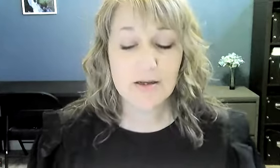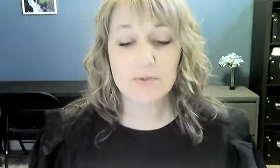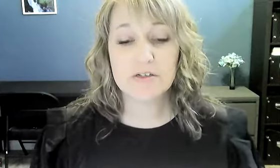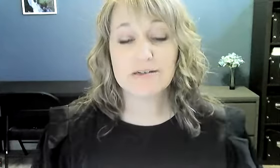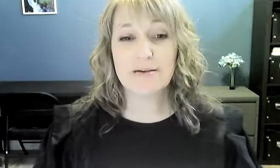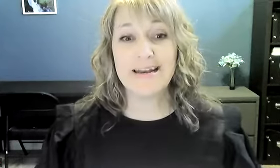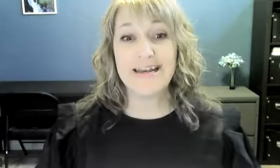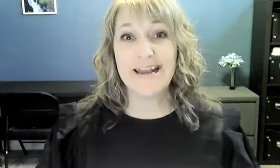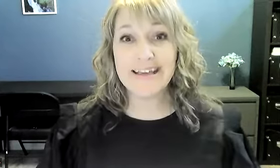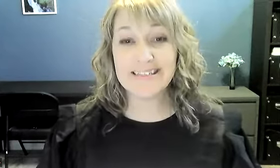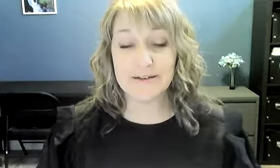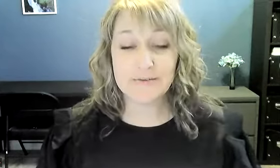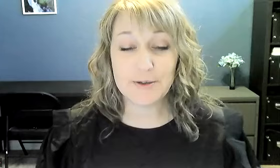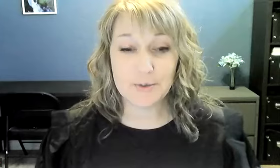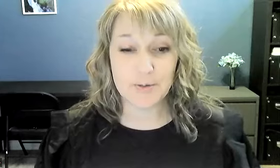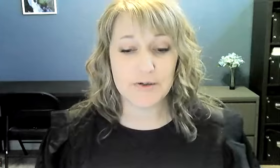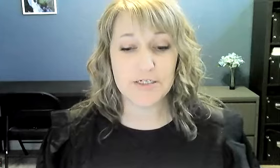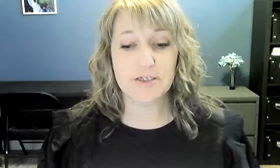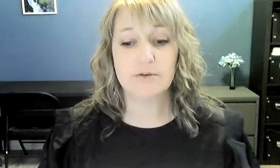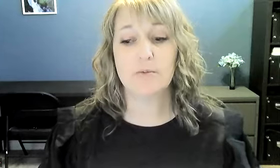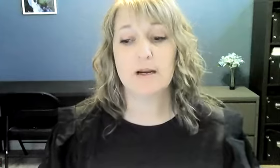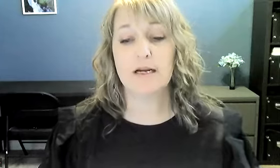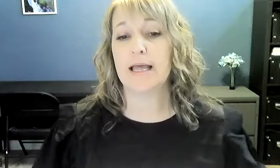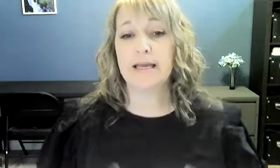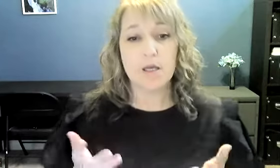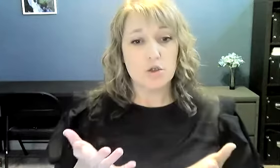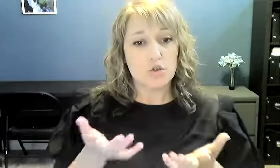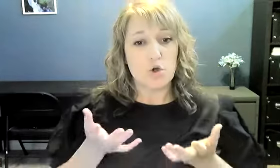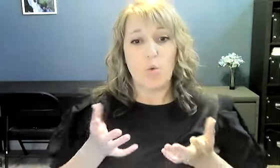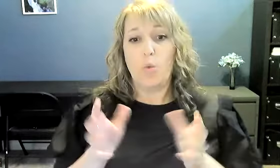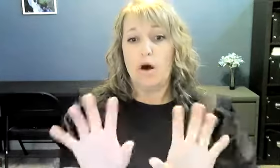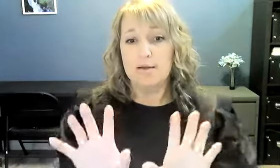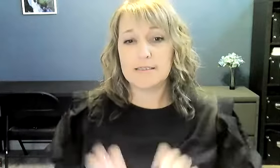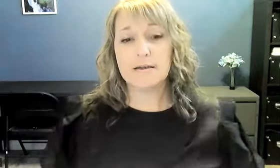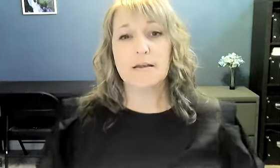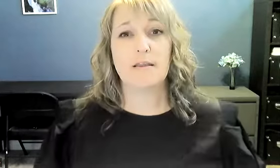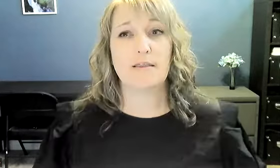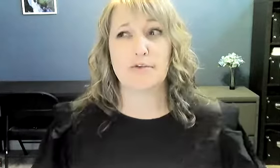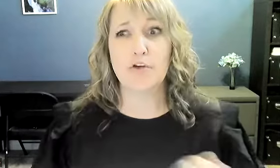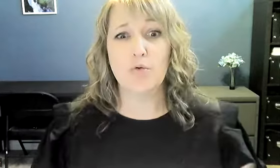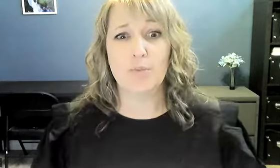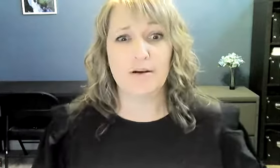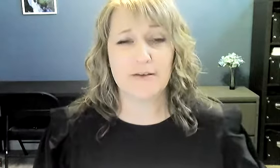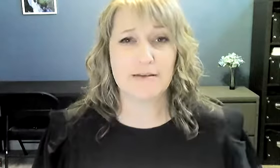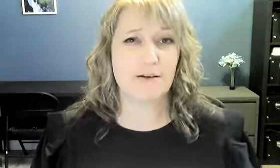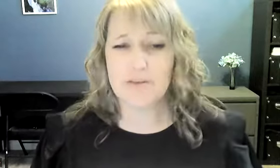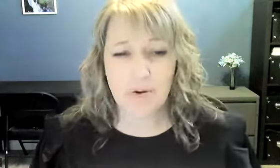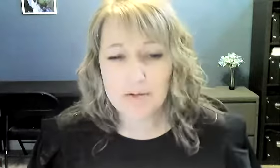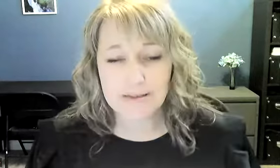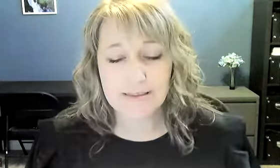We've talked about negative incorporation, where like don't want, the don't part of it is already part of the sign.